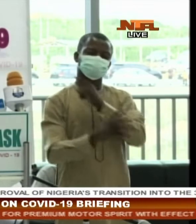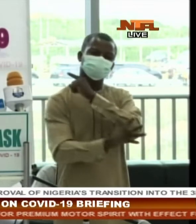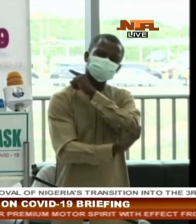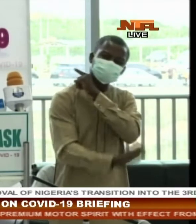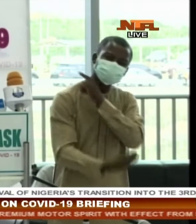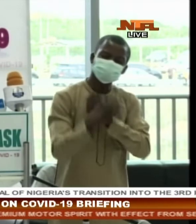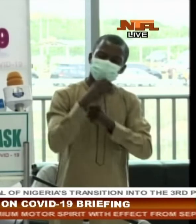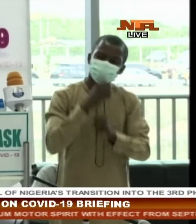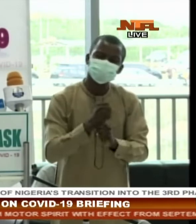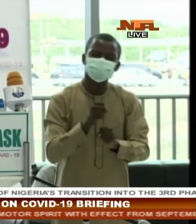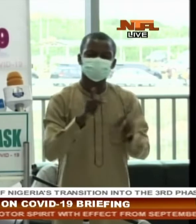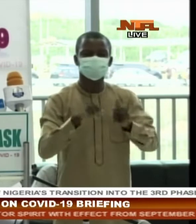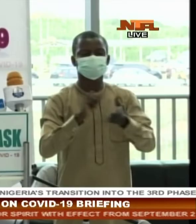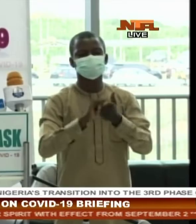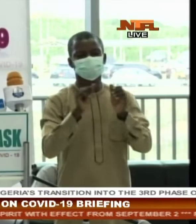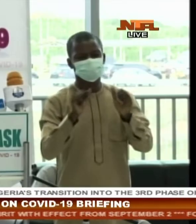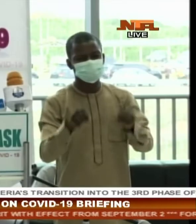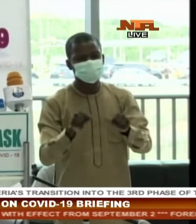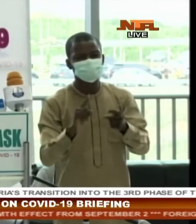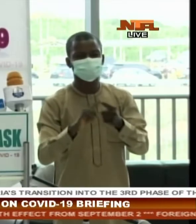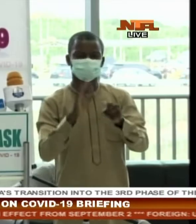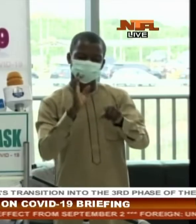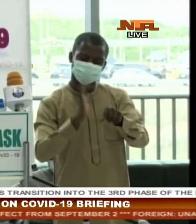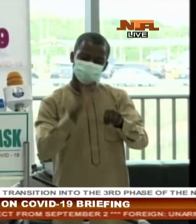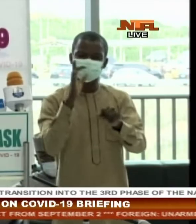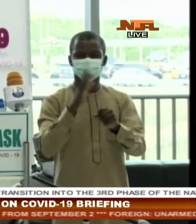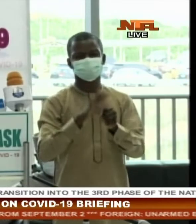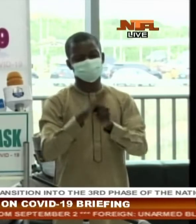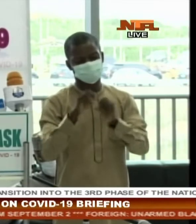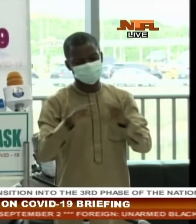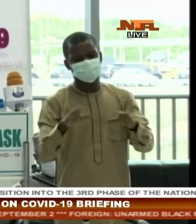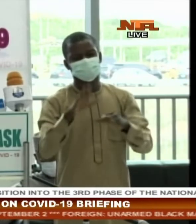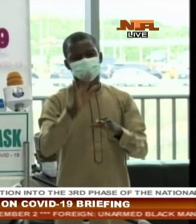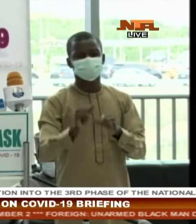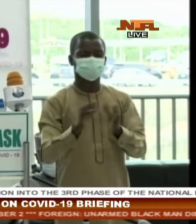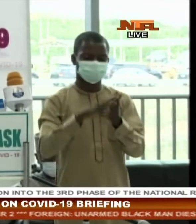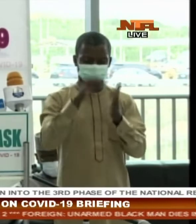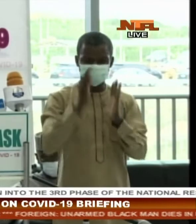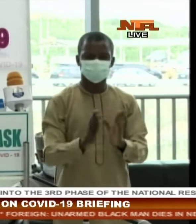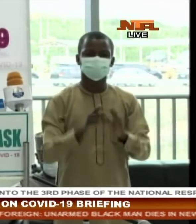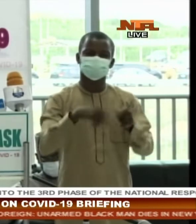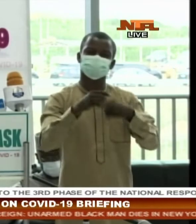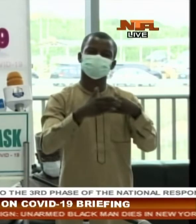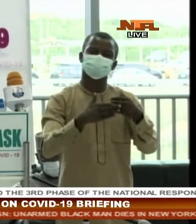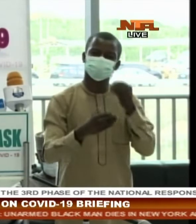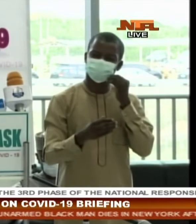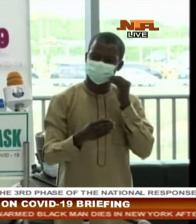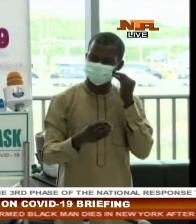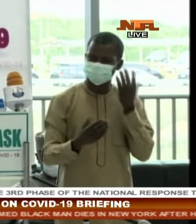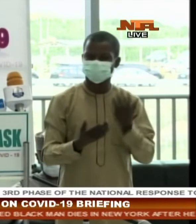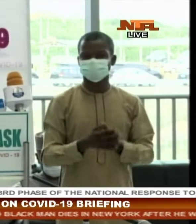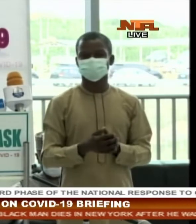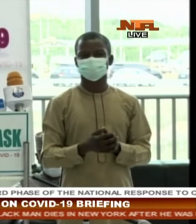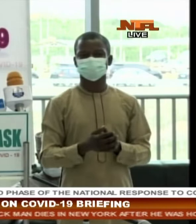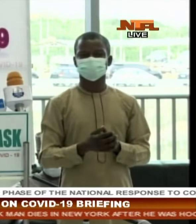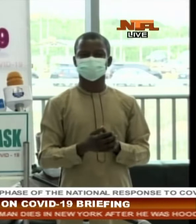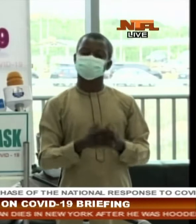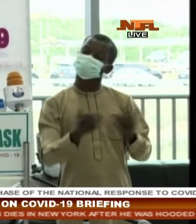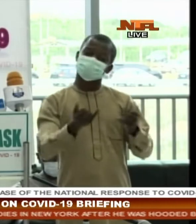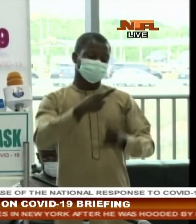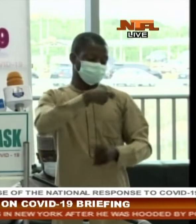up getting infected by students going back home. For religious